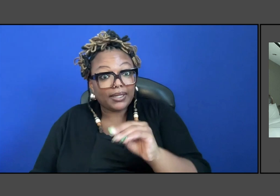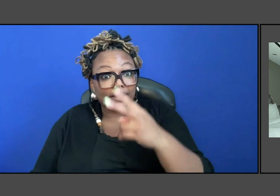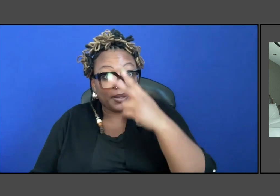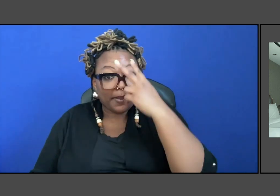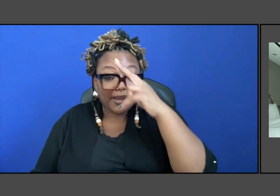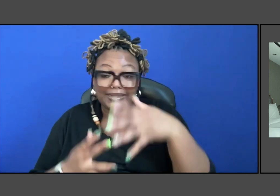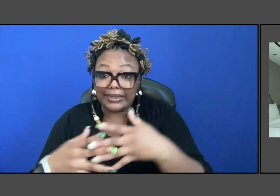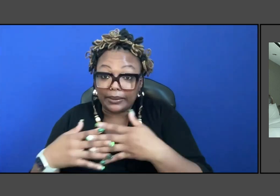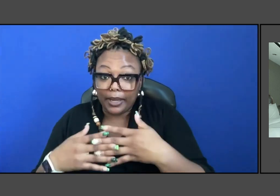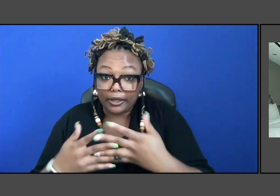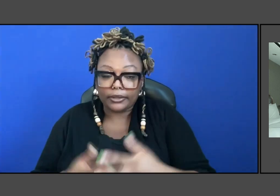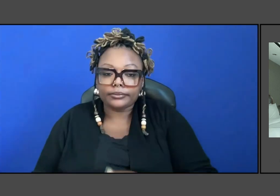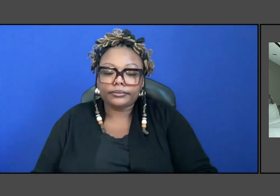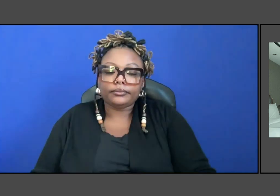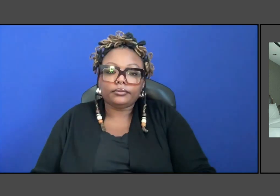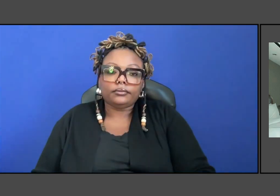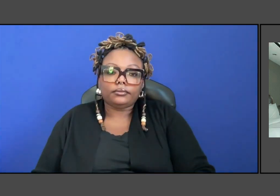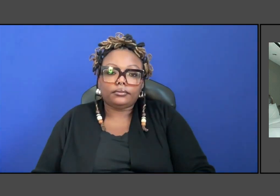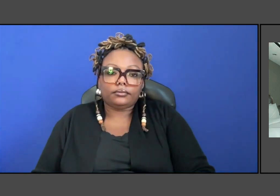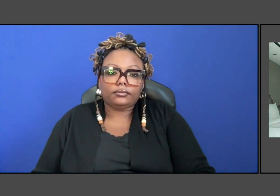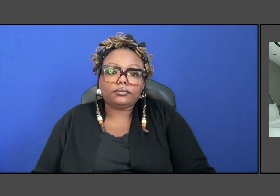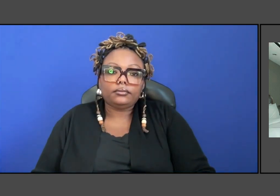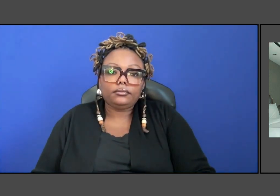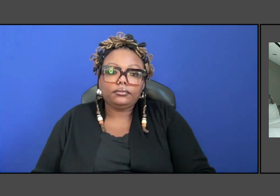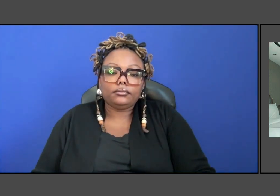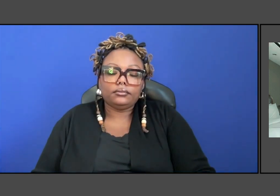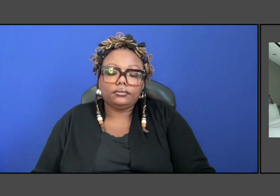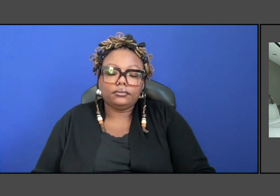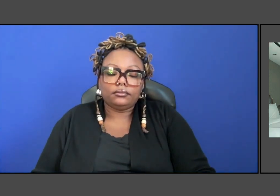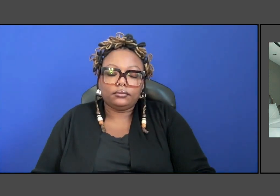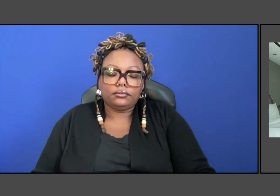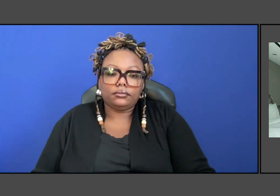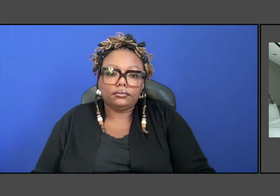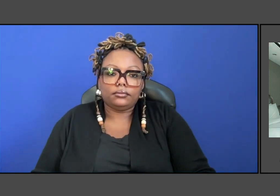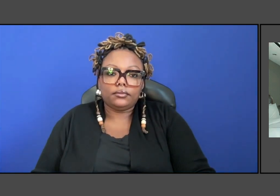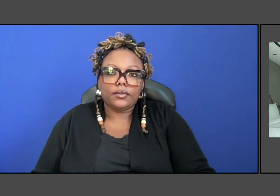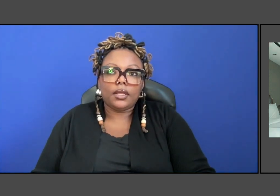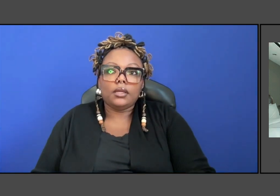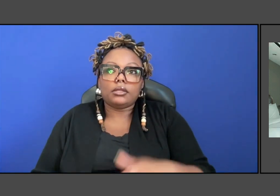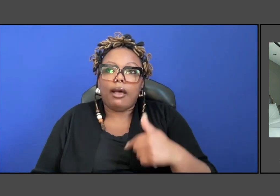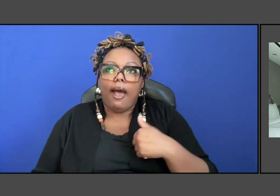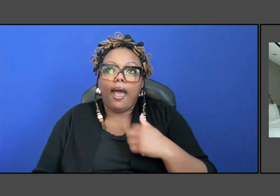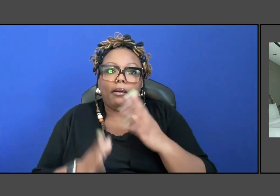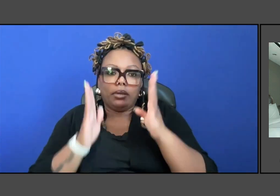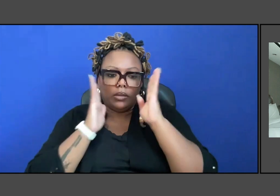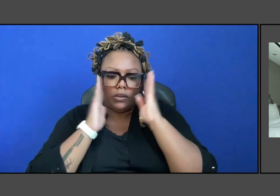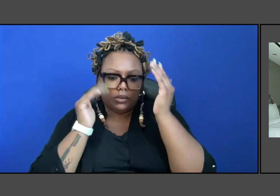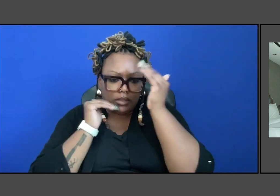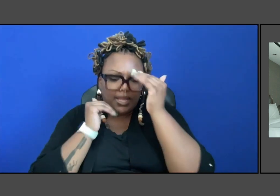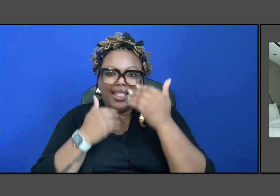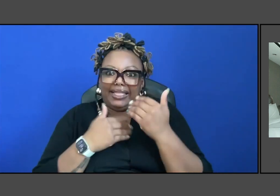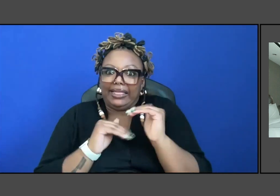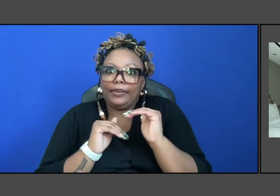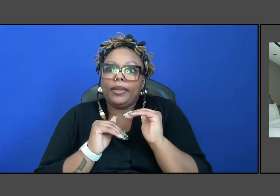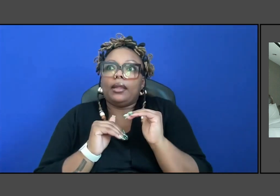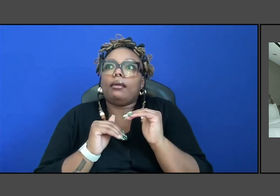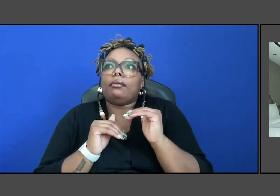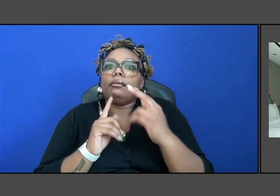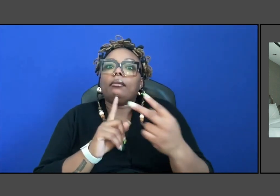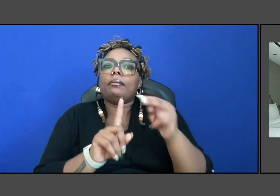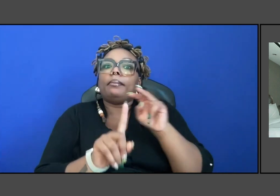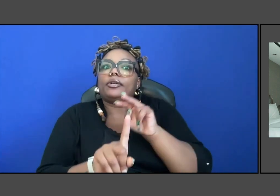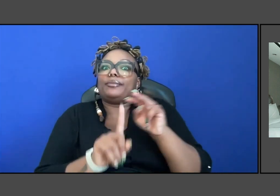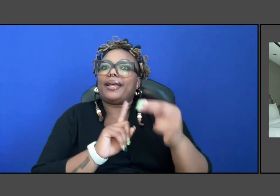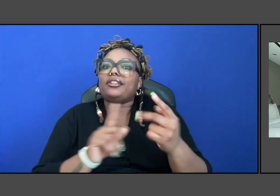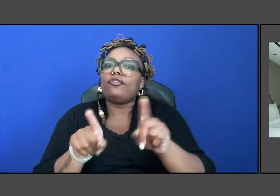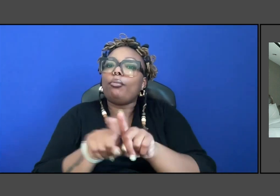American. And so in some ways, very sheltered, and one might say, limited, but